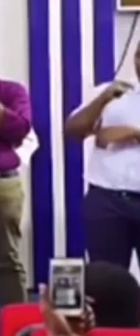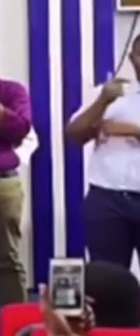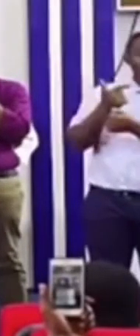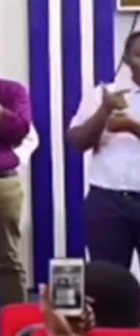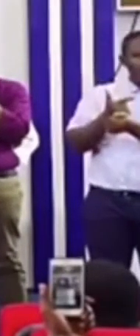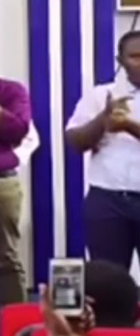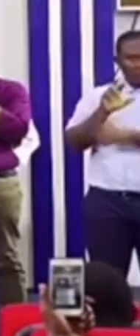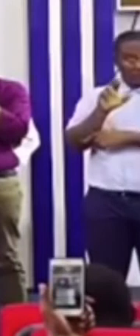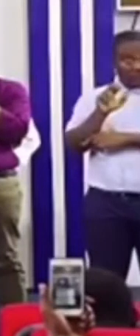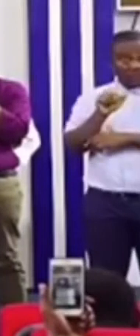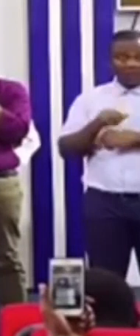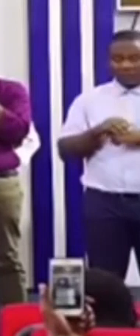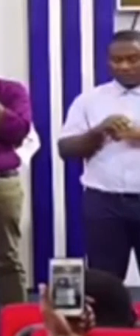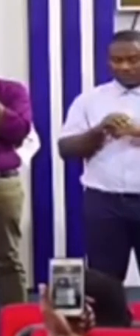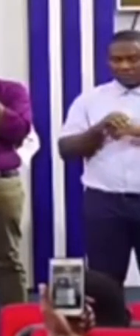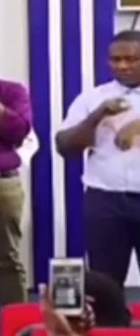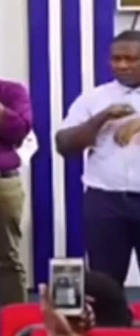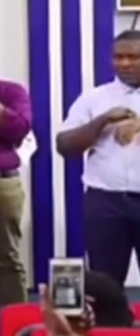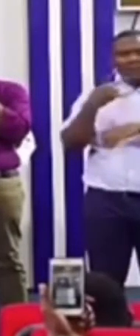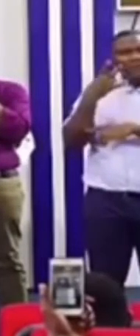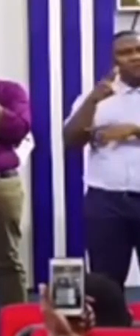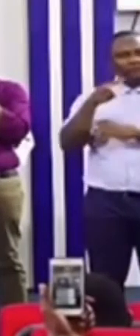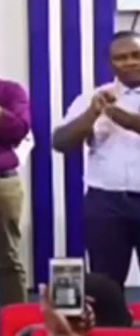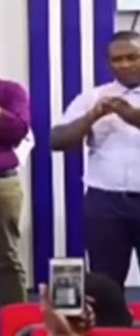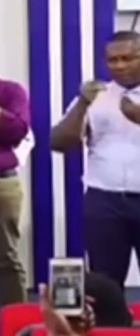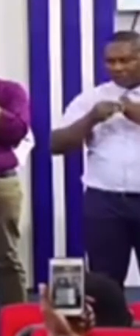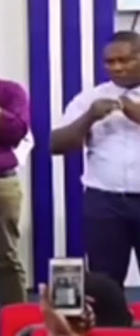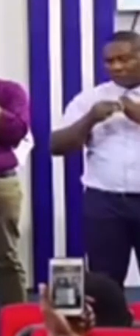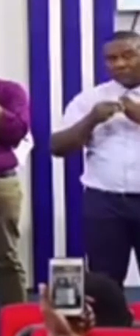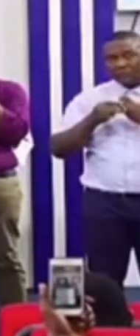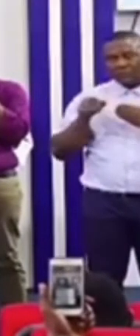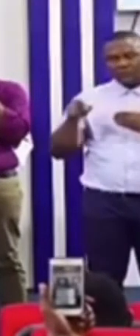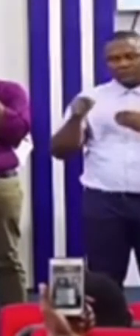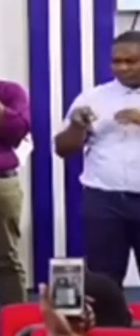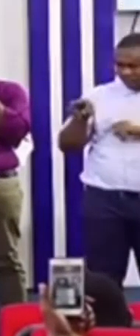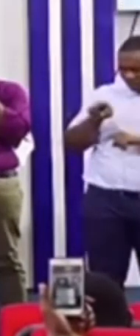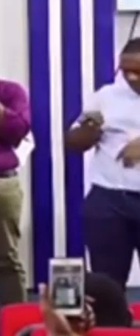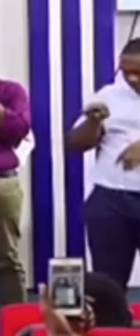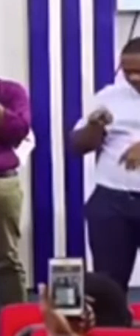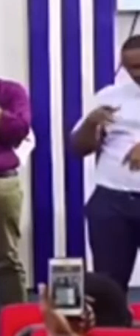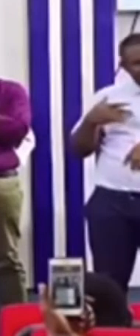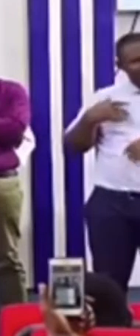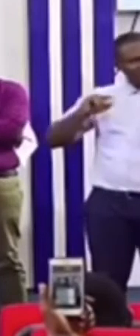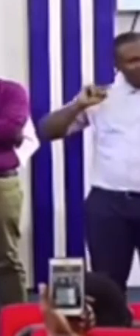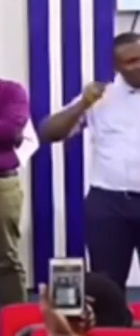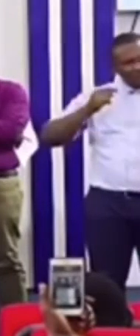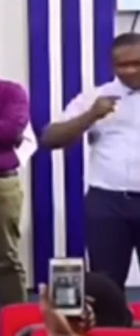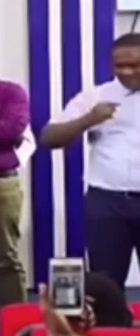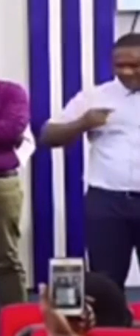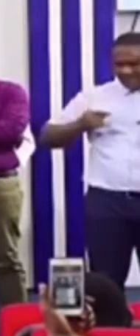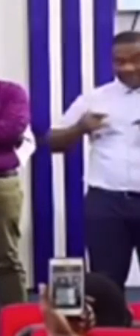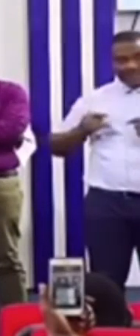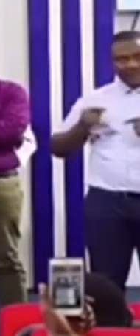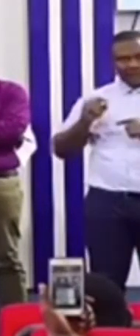Accra, on the 7th of March. He started developing symptoms on the 12th of